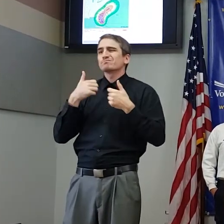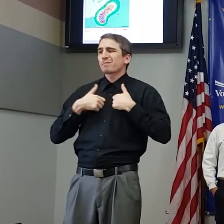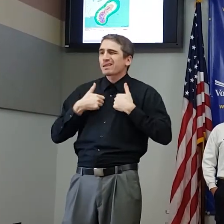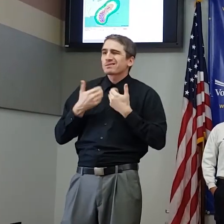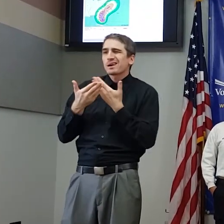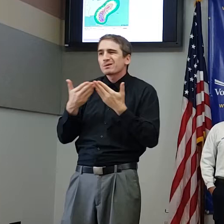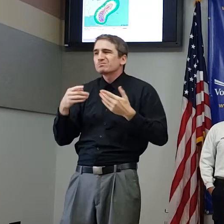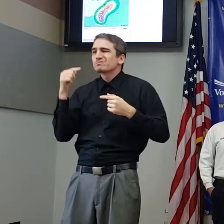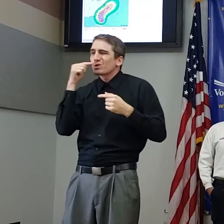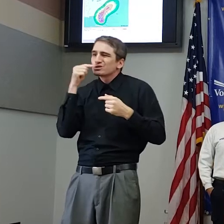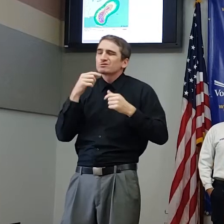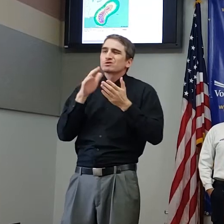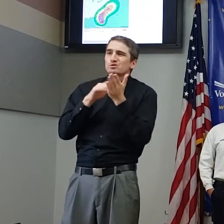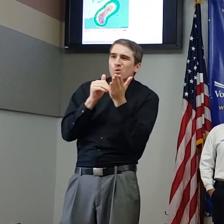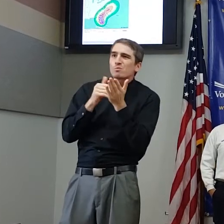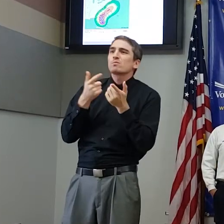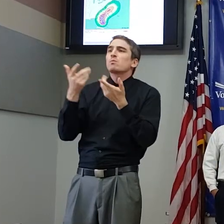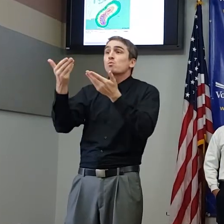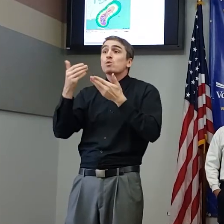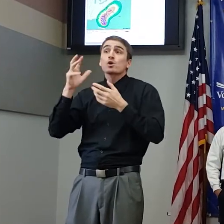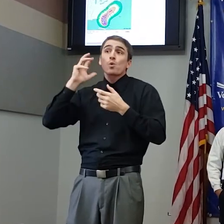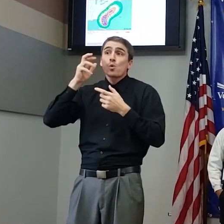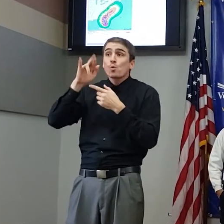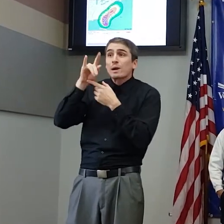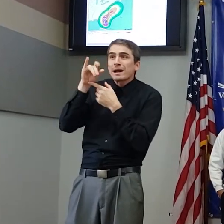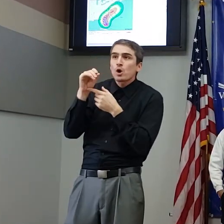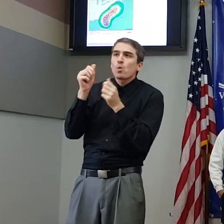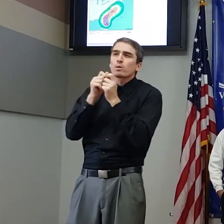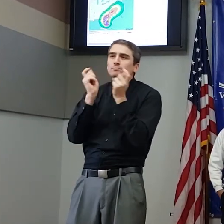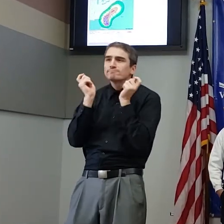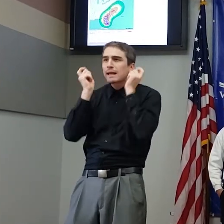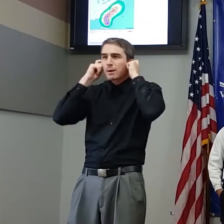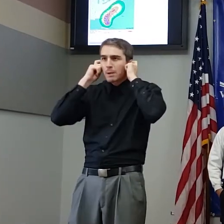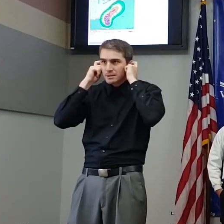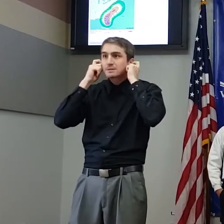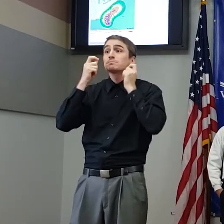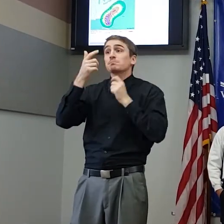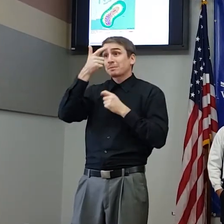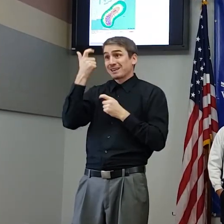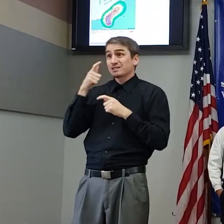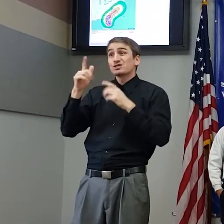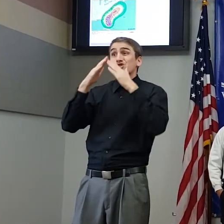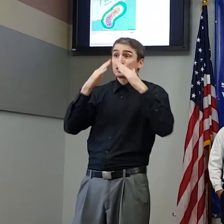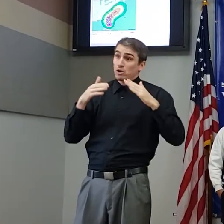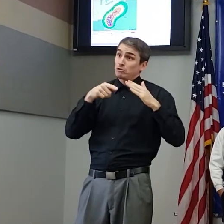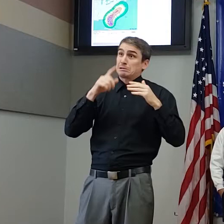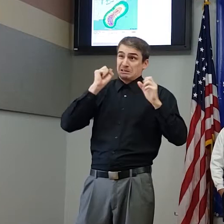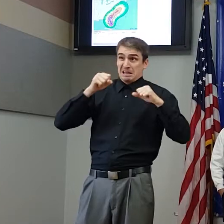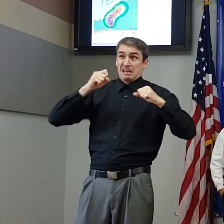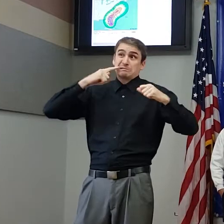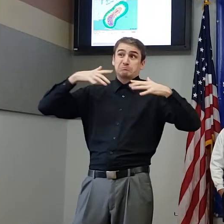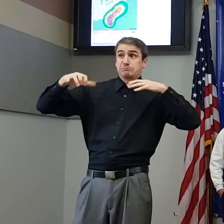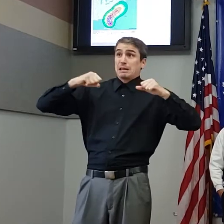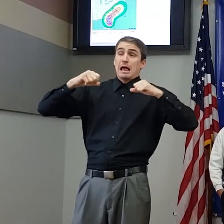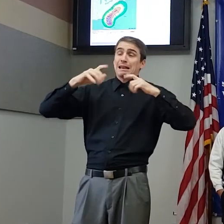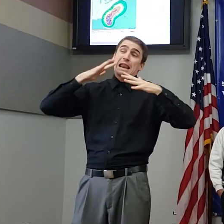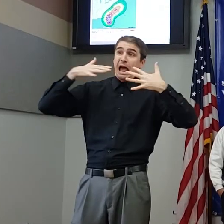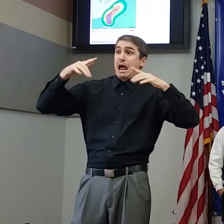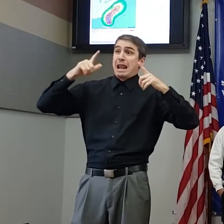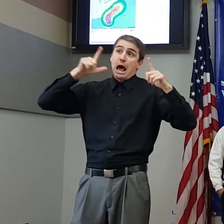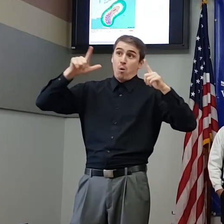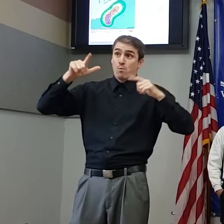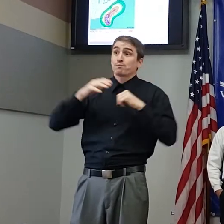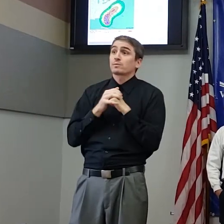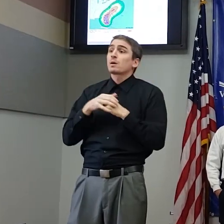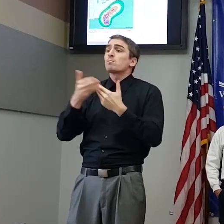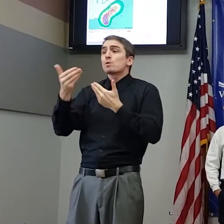I would recommend some type of a small radio with earbuds because these shelters can be fairly noisy, medications and medical